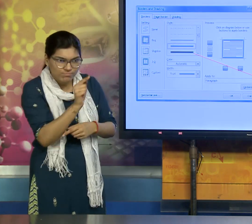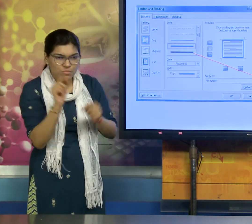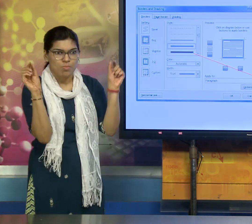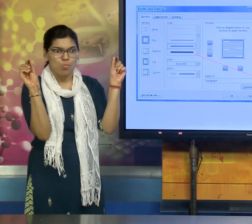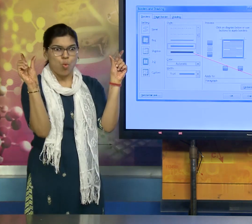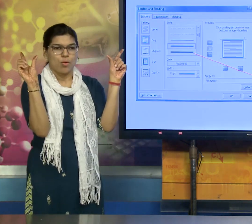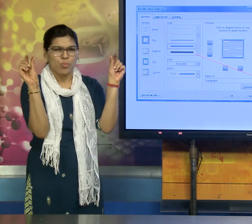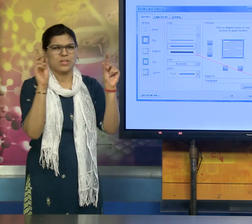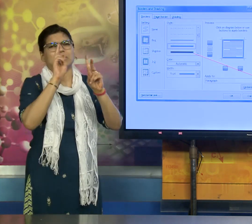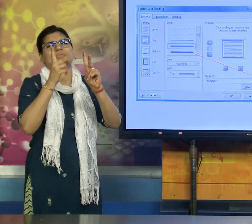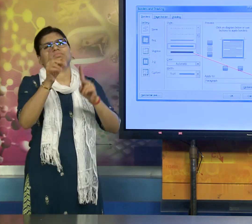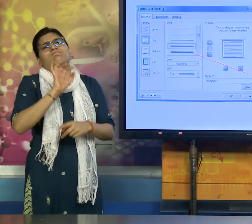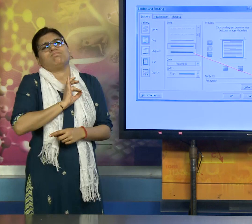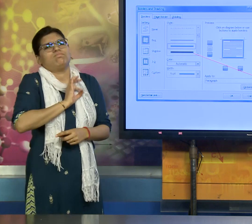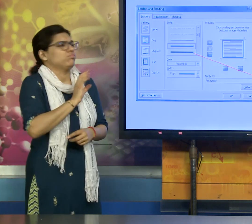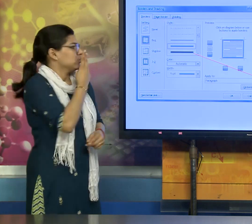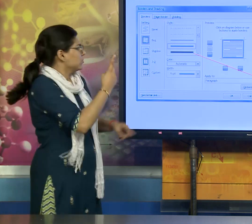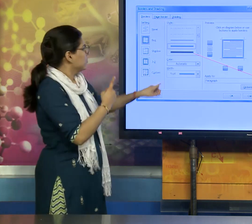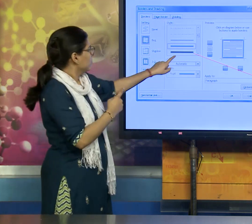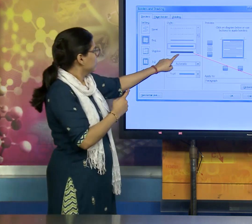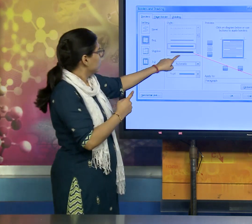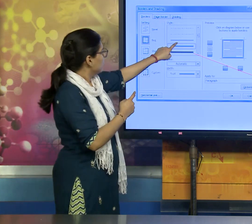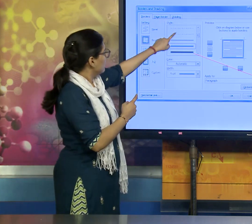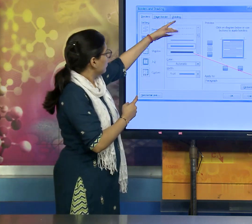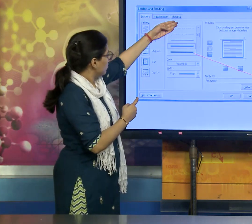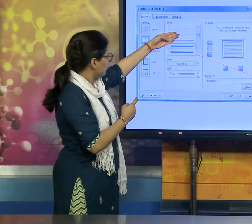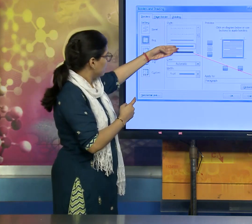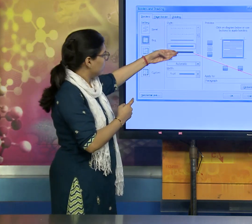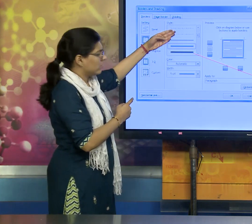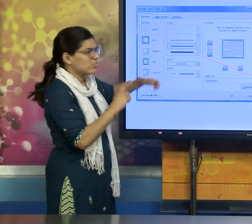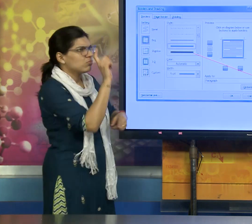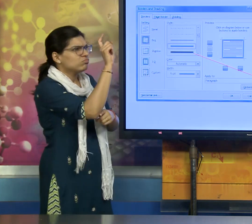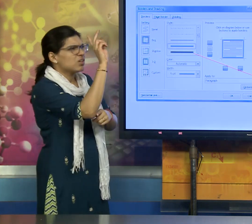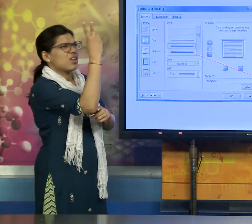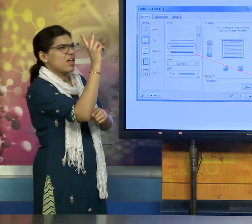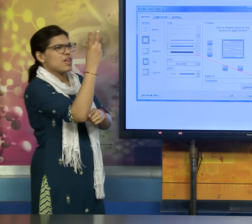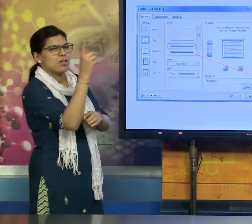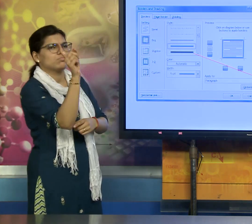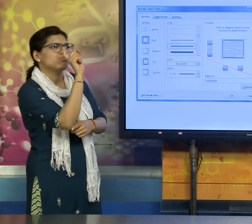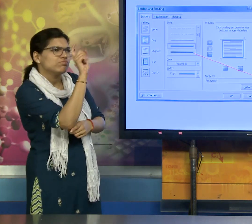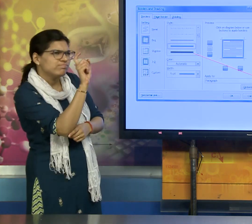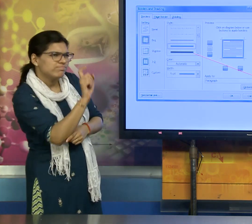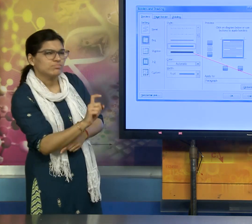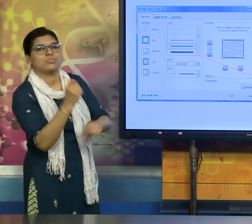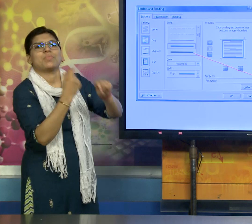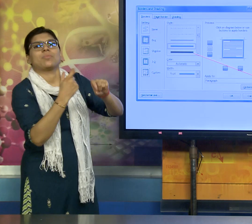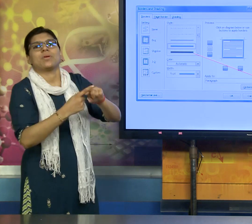You can see all the parts, all the borders are of different type. You can choose